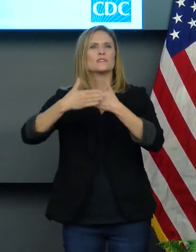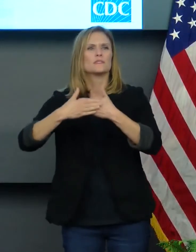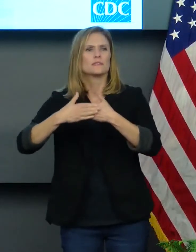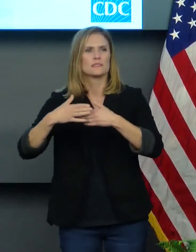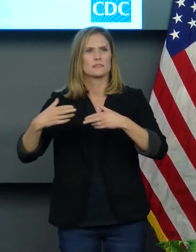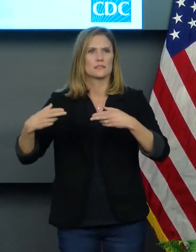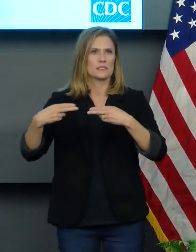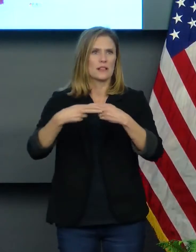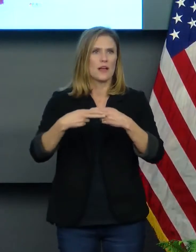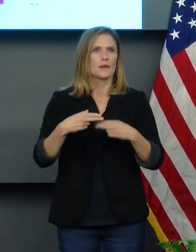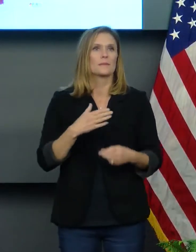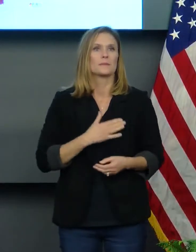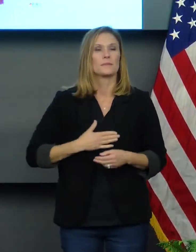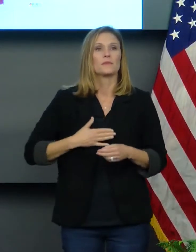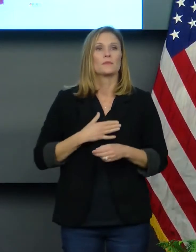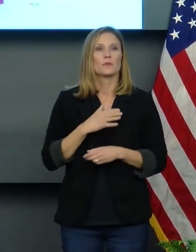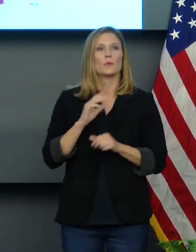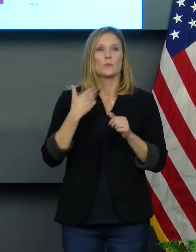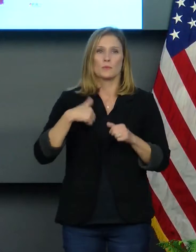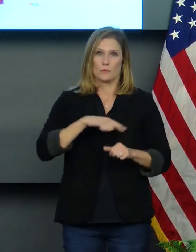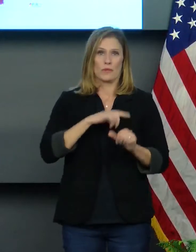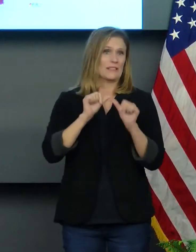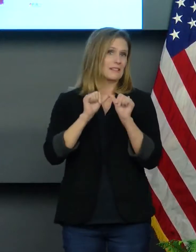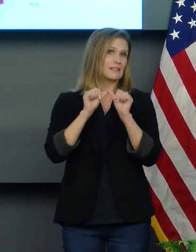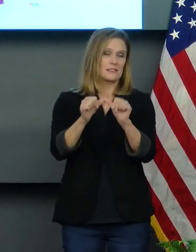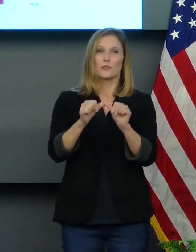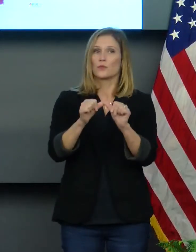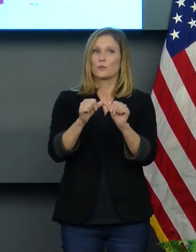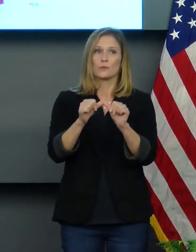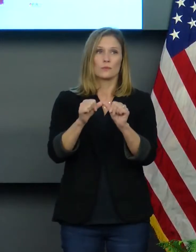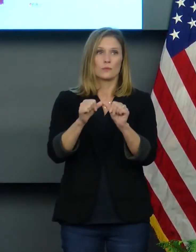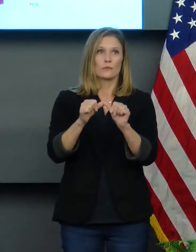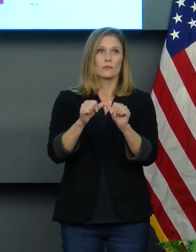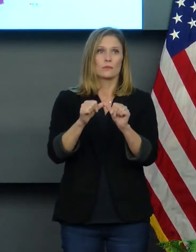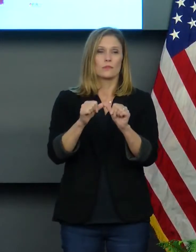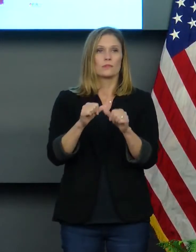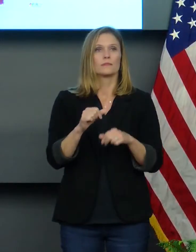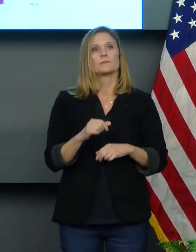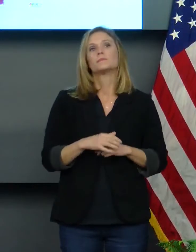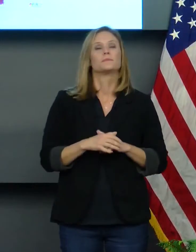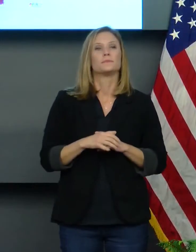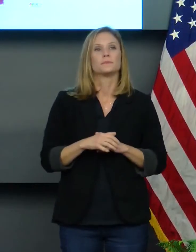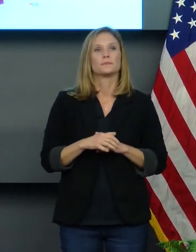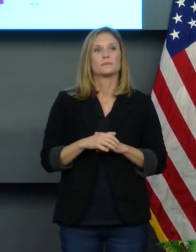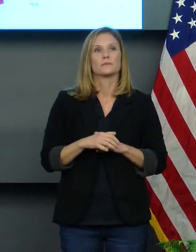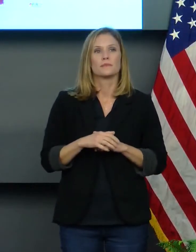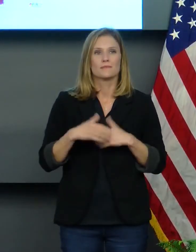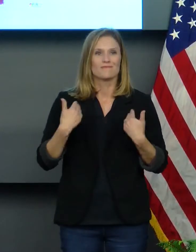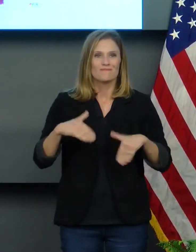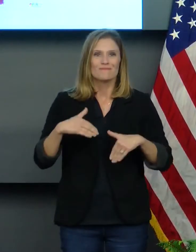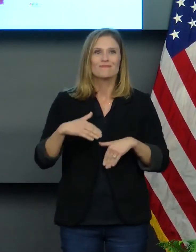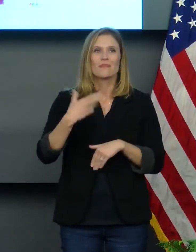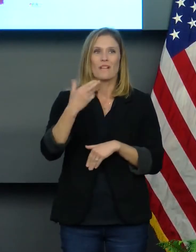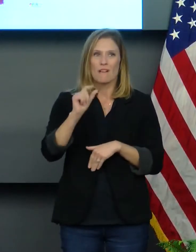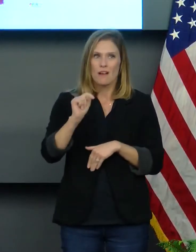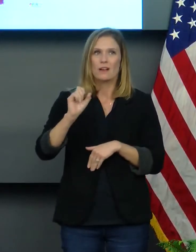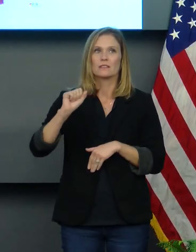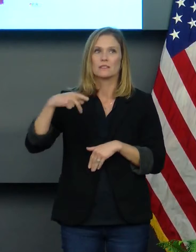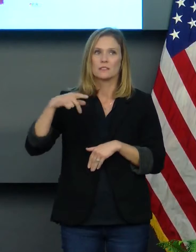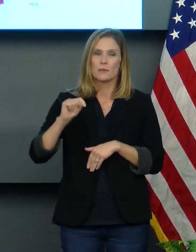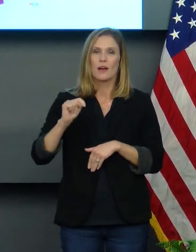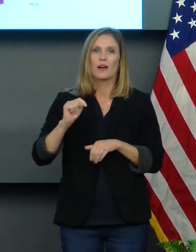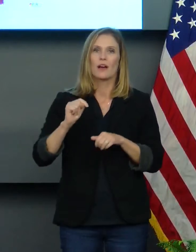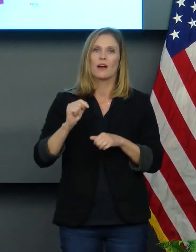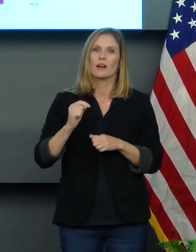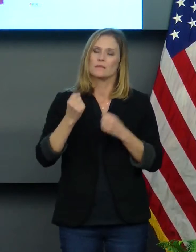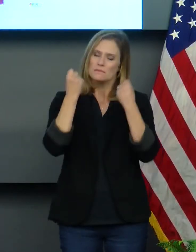slide, please, that we continue to be a emanating hotspot with large amounts